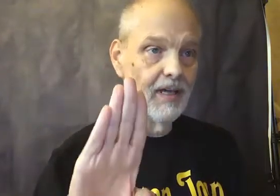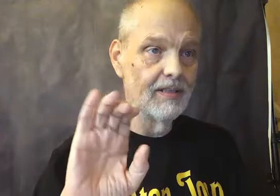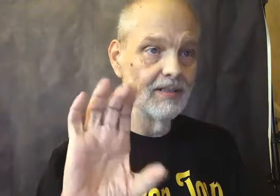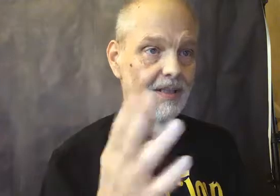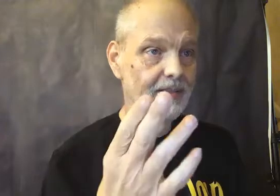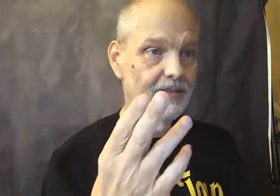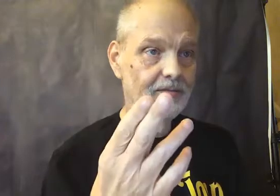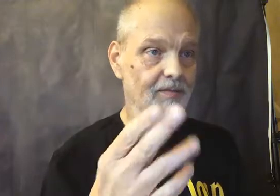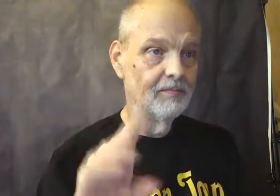and CH.